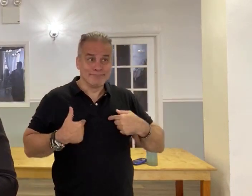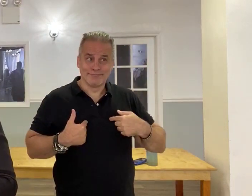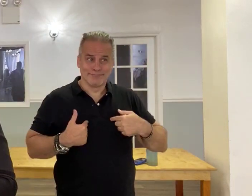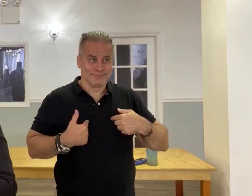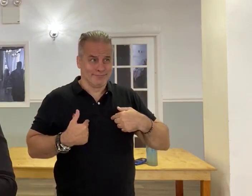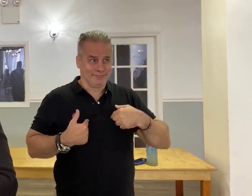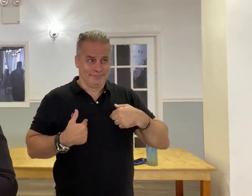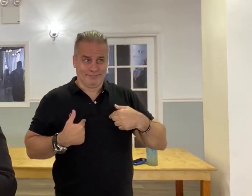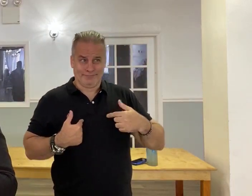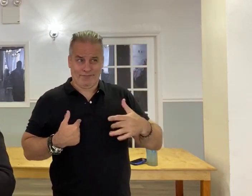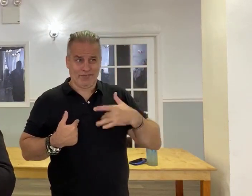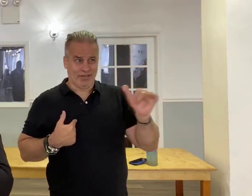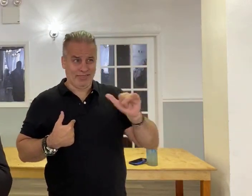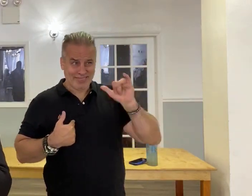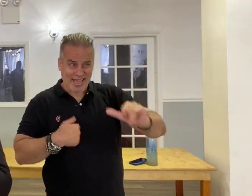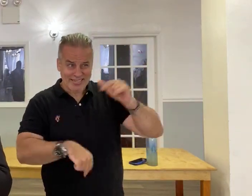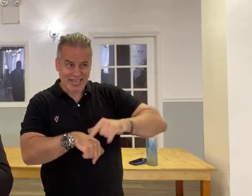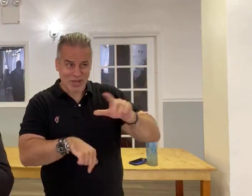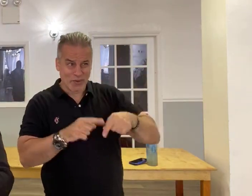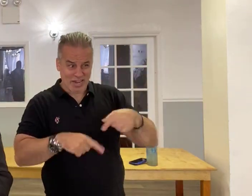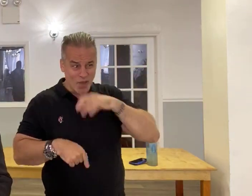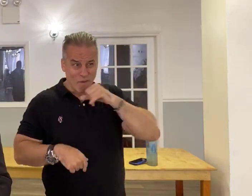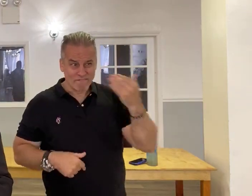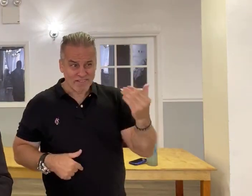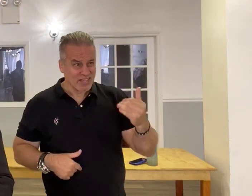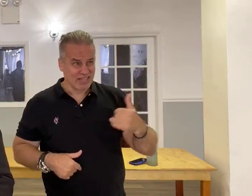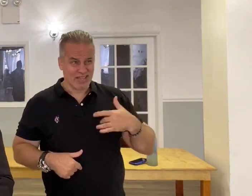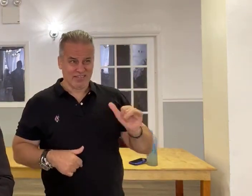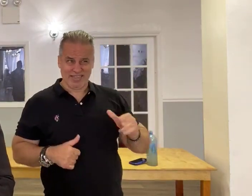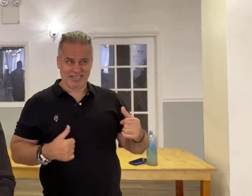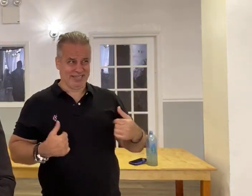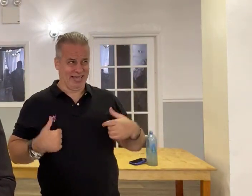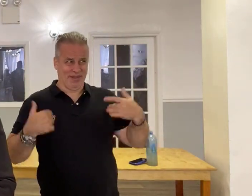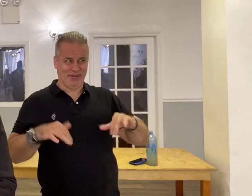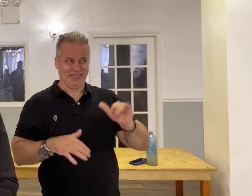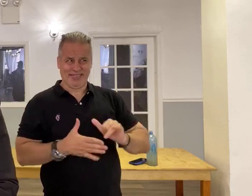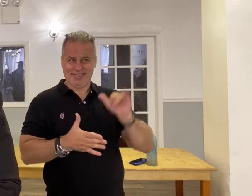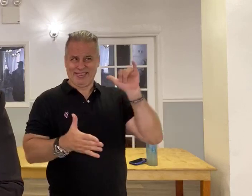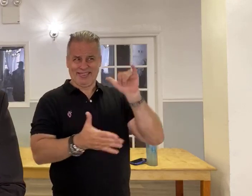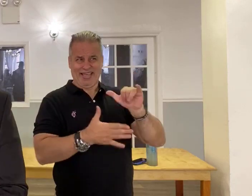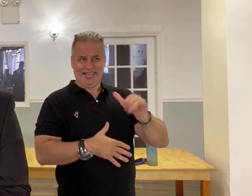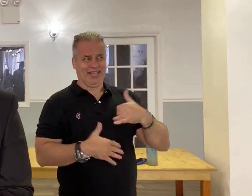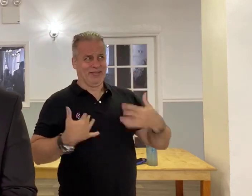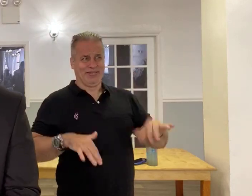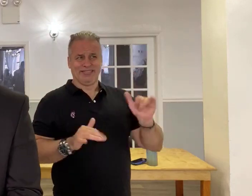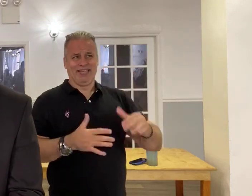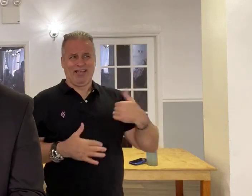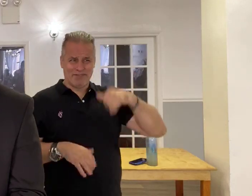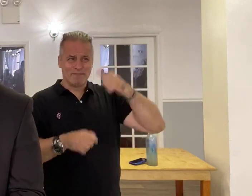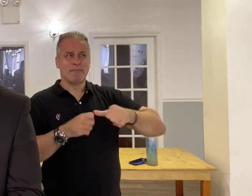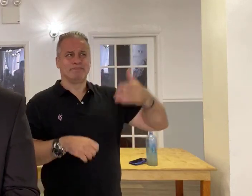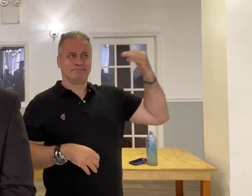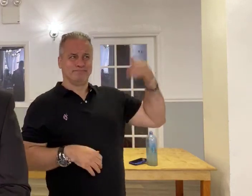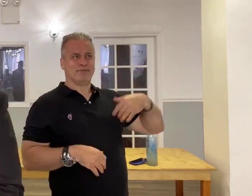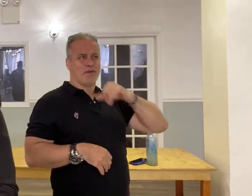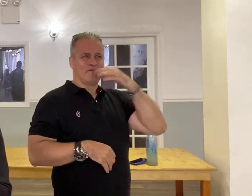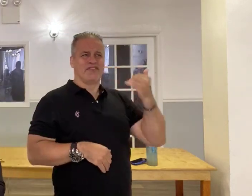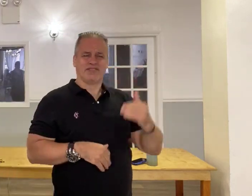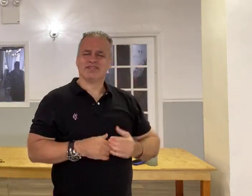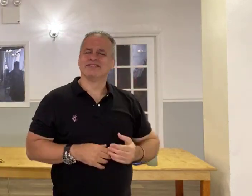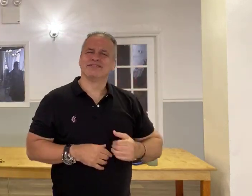To just be plain about it, I just didn't want it. I didn't want to do it. And I was always a